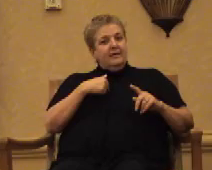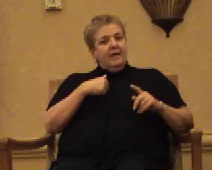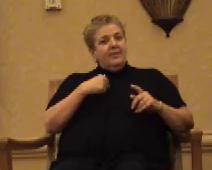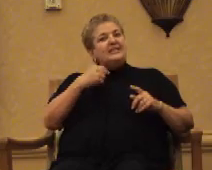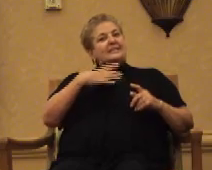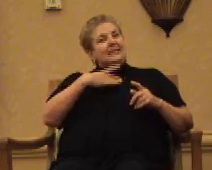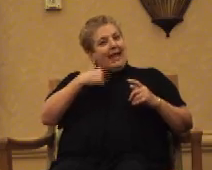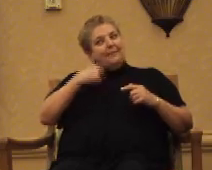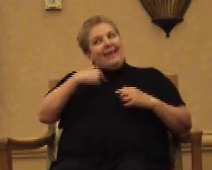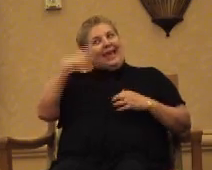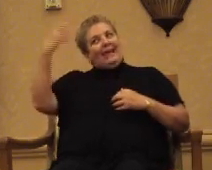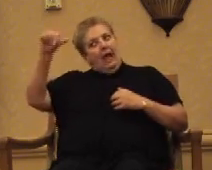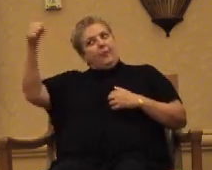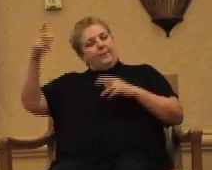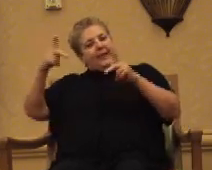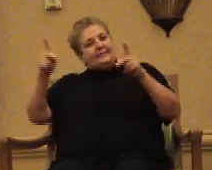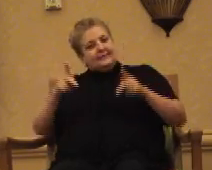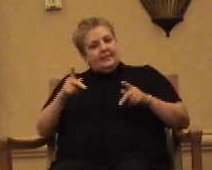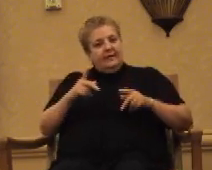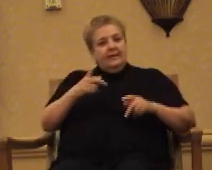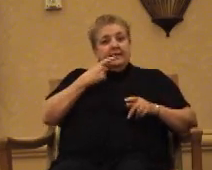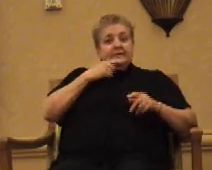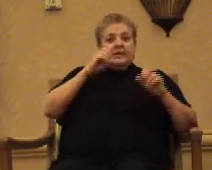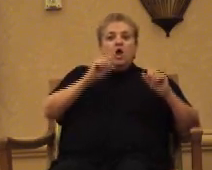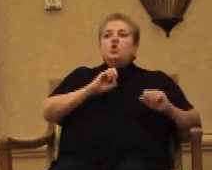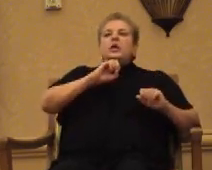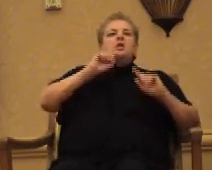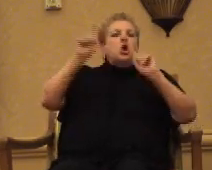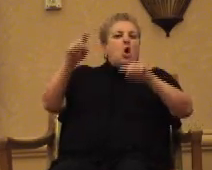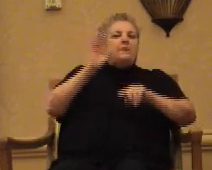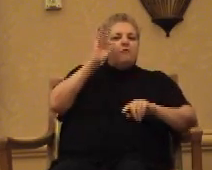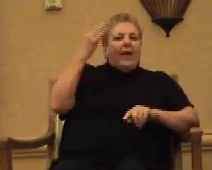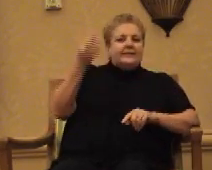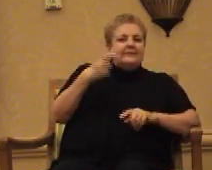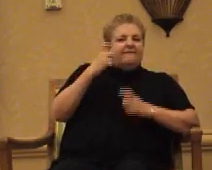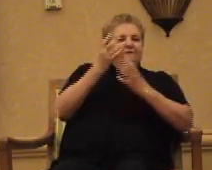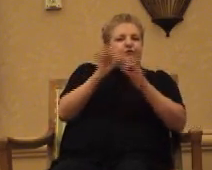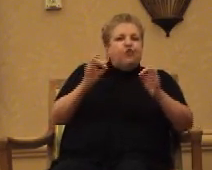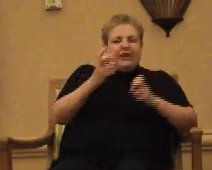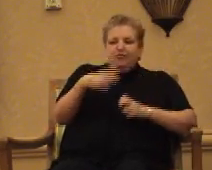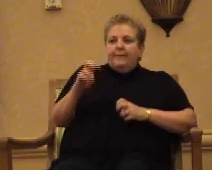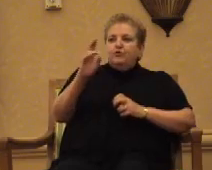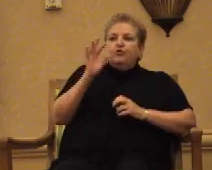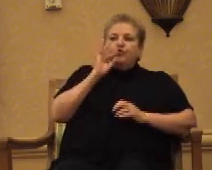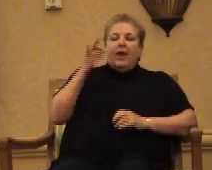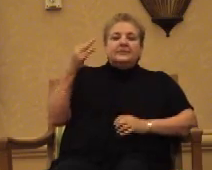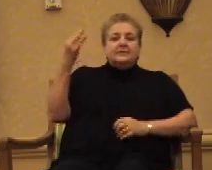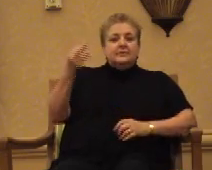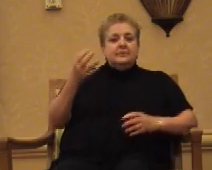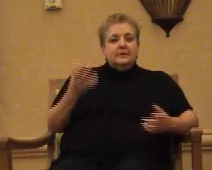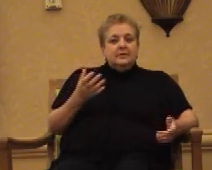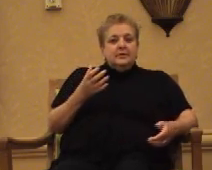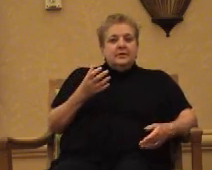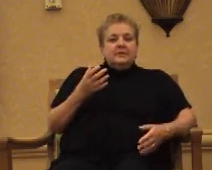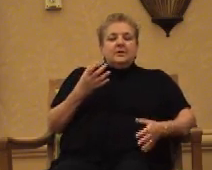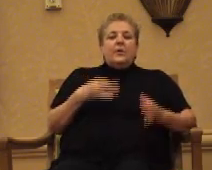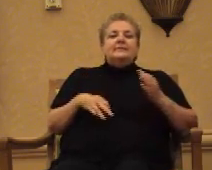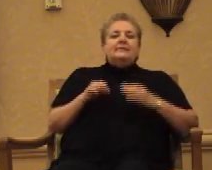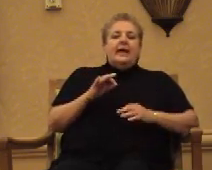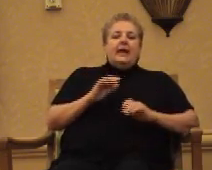said, "Just don't come back to work, but you can go to France." And I said, "Okay." But I went to AA instead for a little while before the